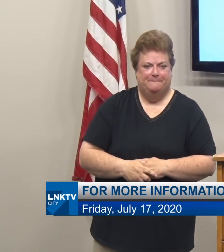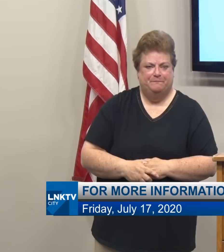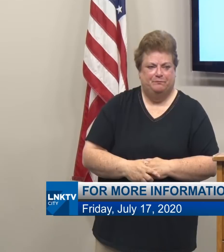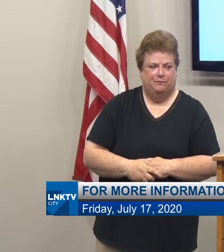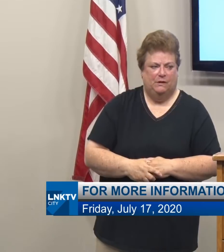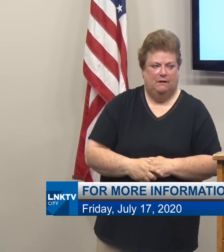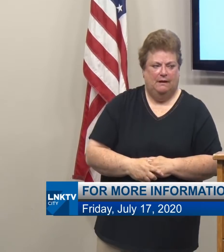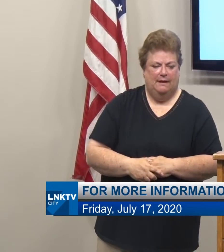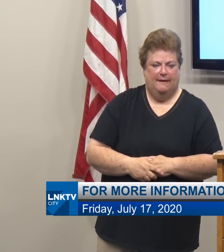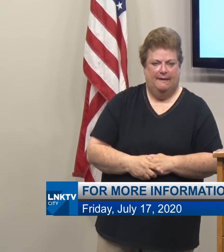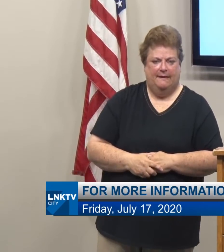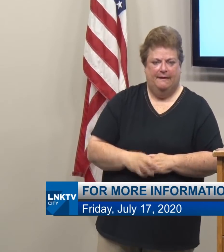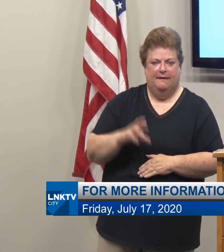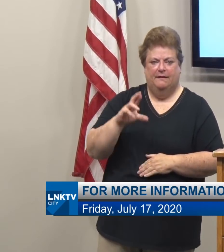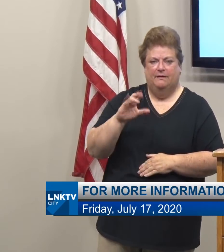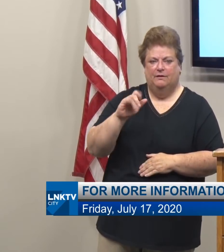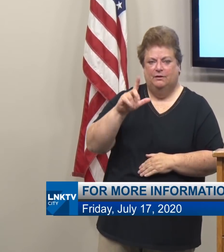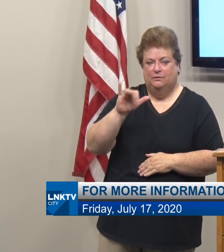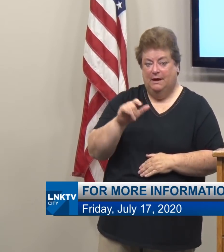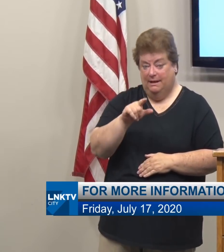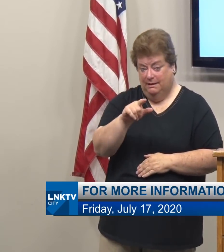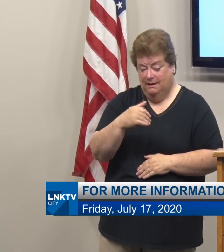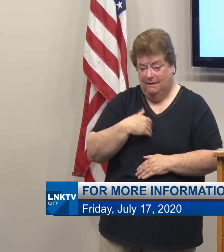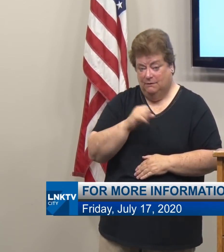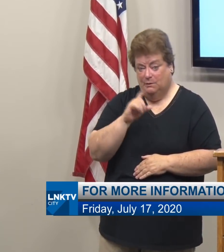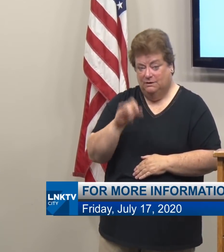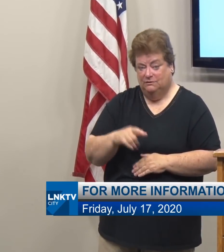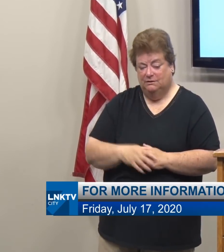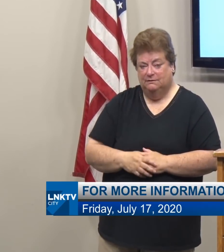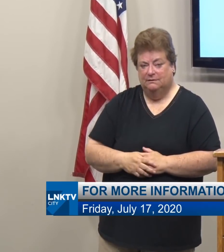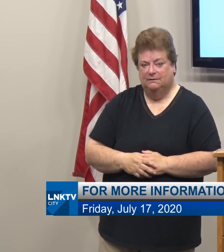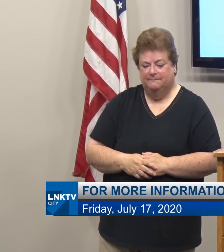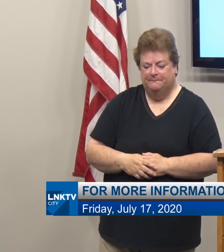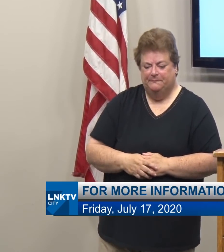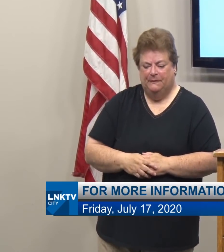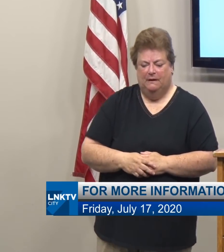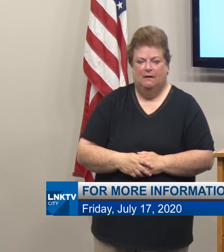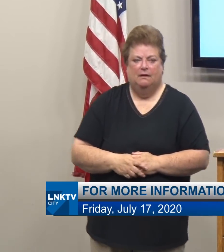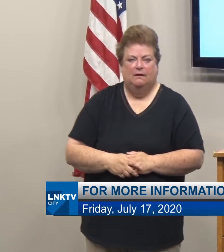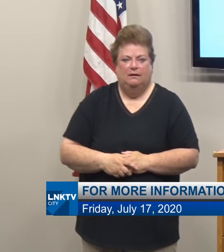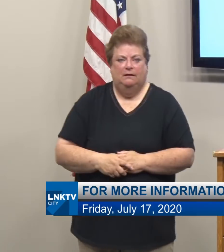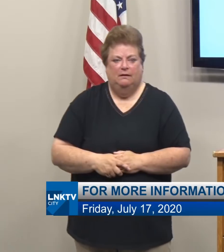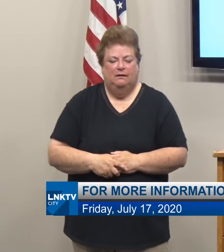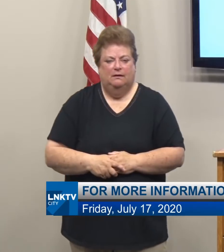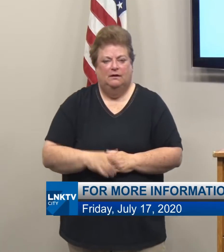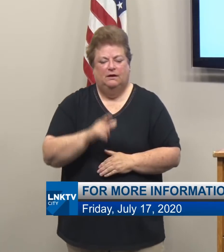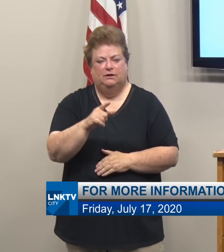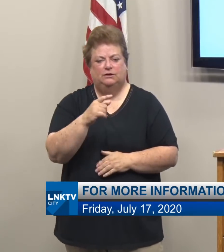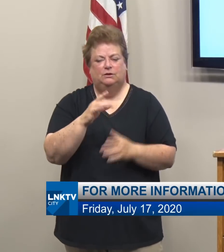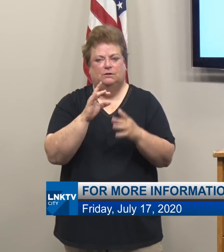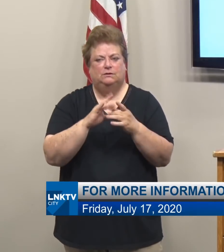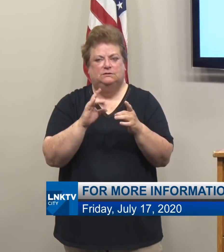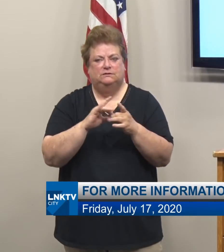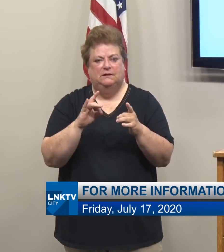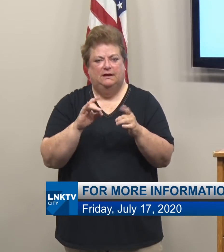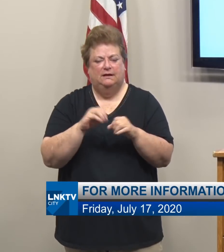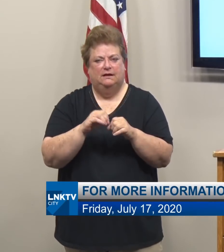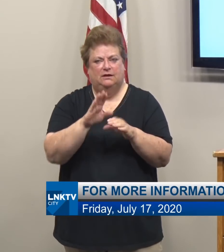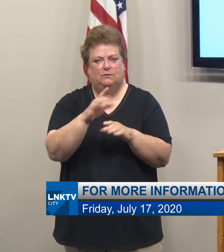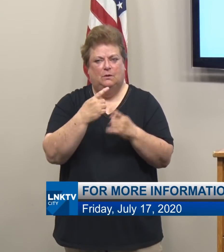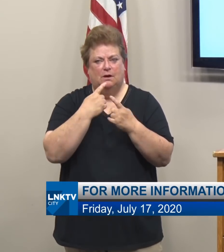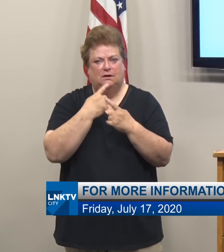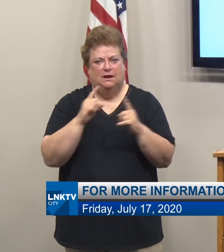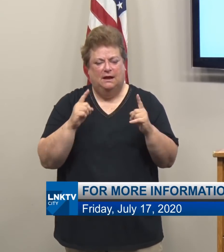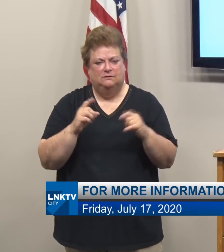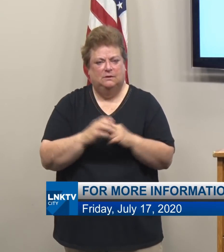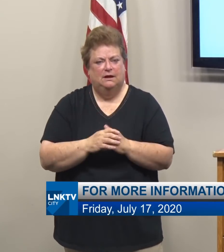Riley, you said you had a question? Hi there. as you stated in your announcement, there's